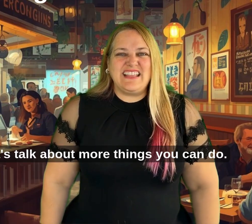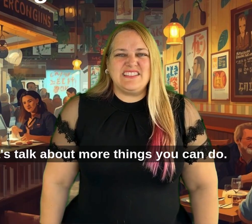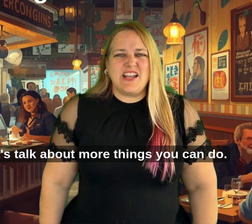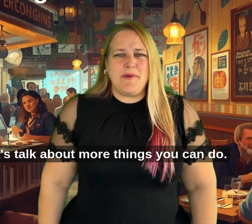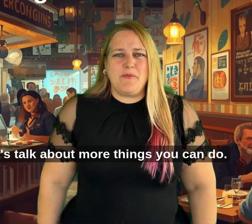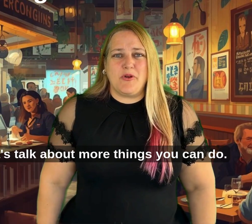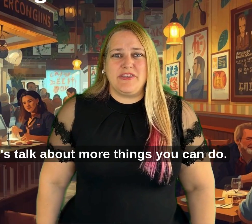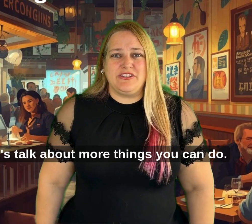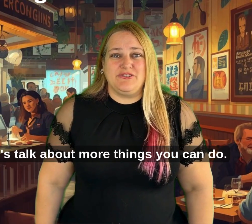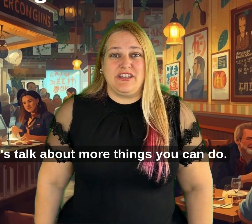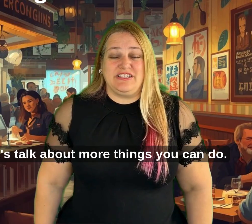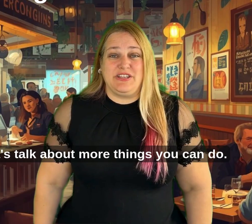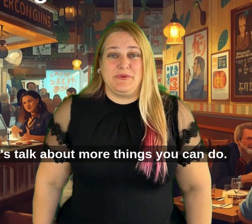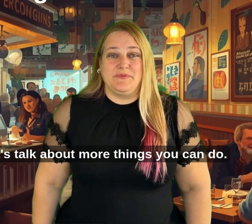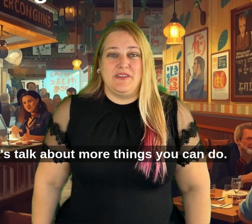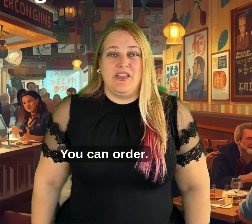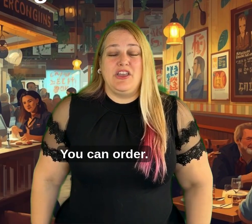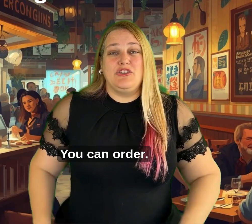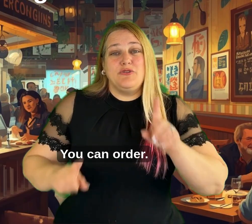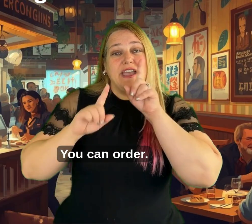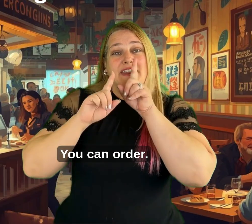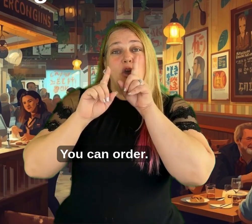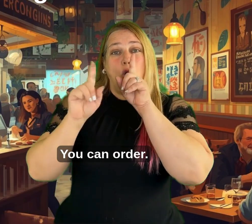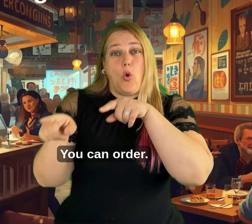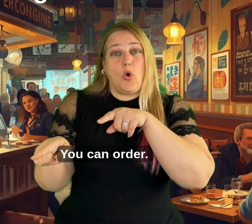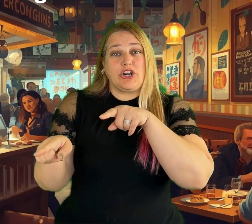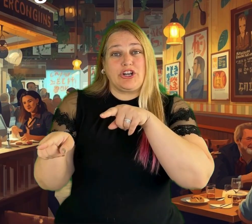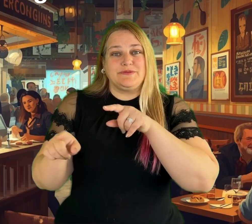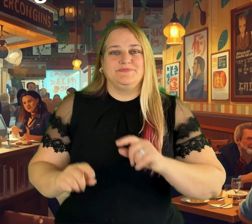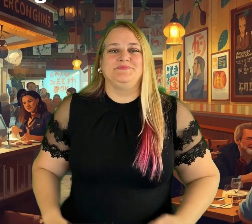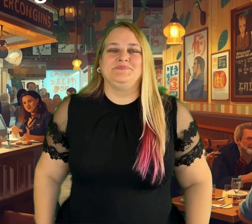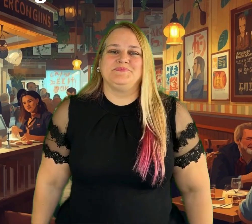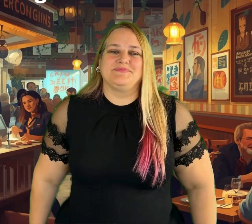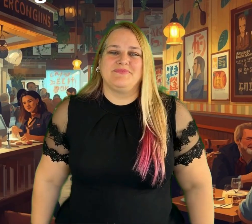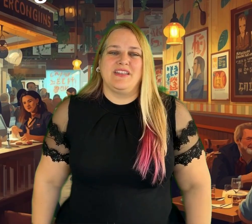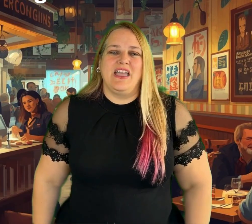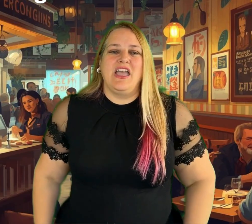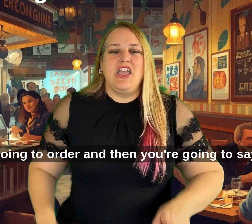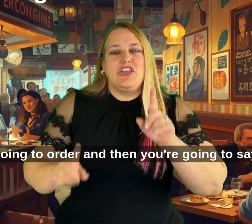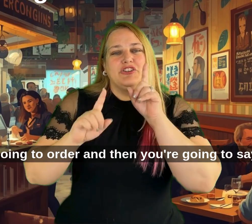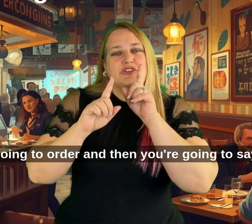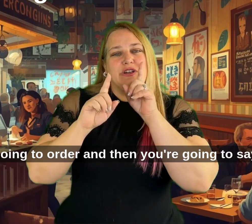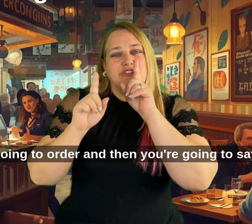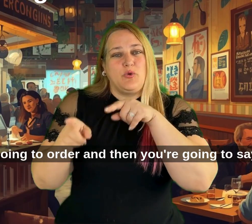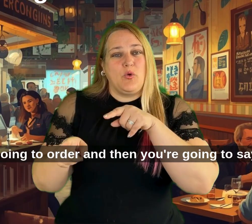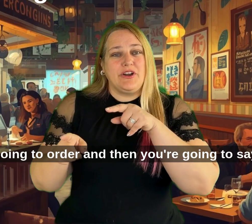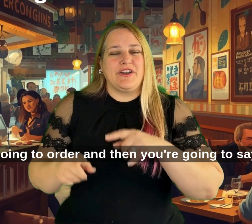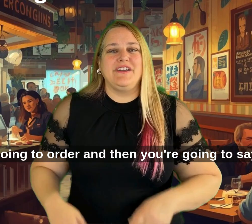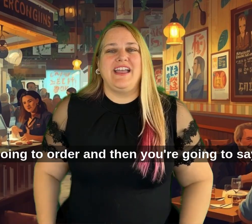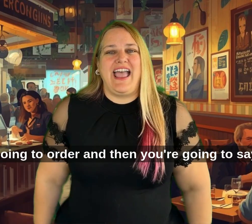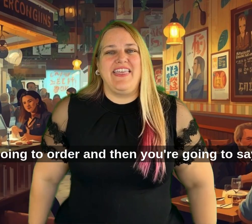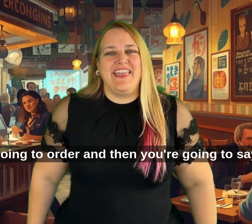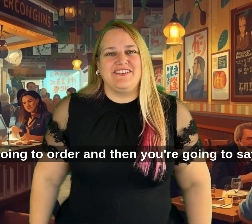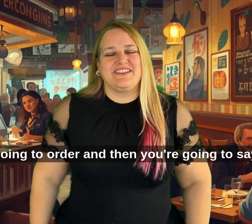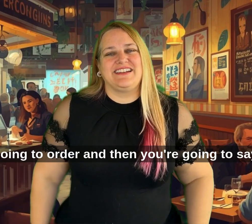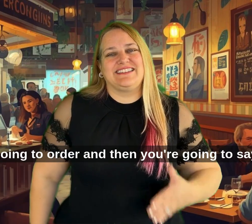Let's talk about more things you can do. You can order. You're going to order and then you're going to